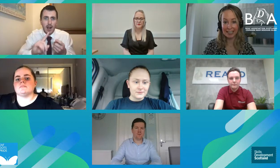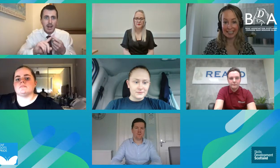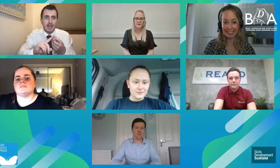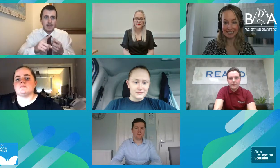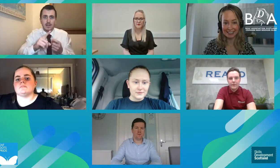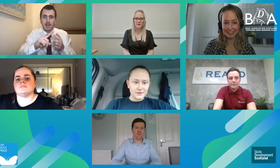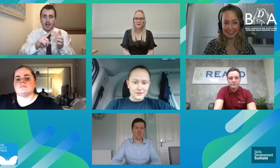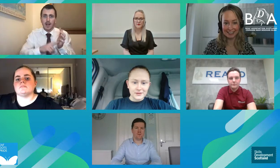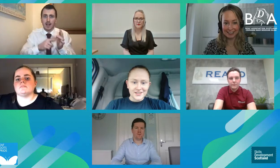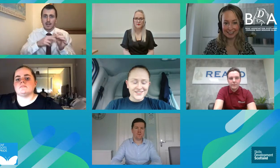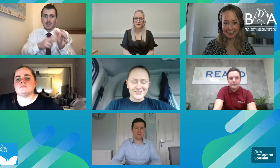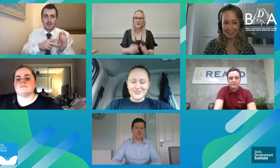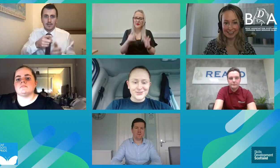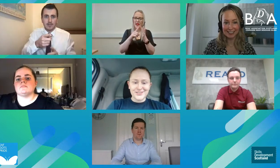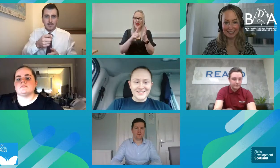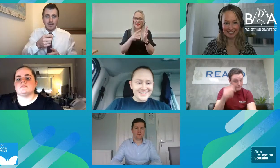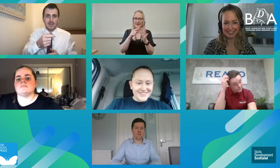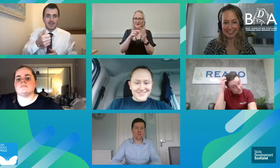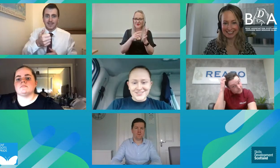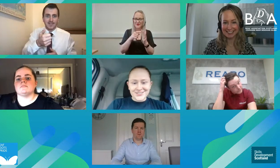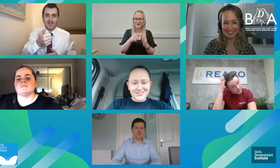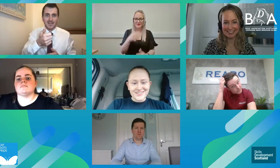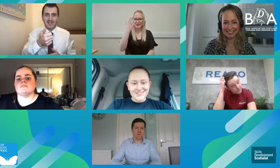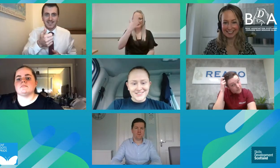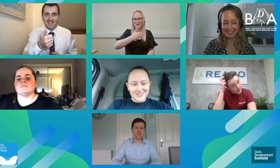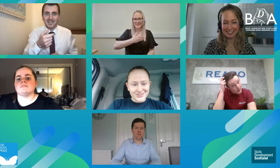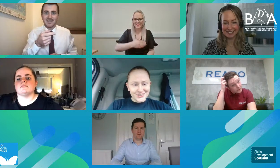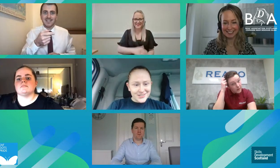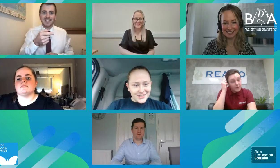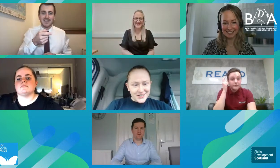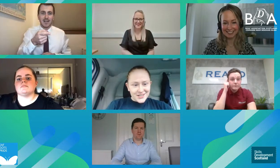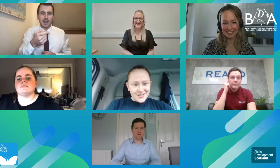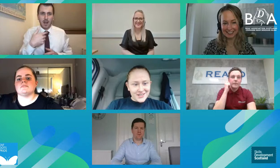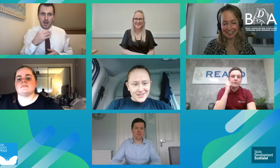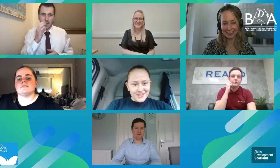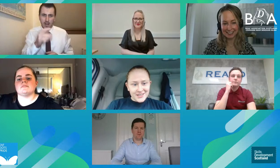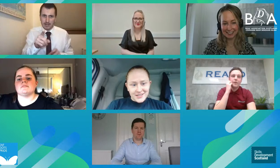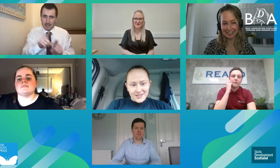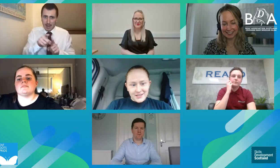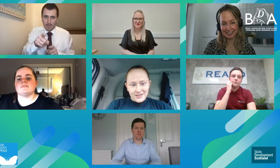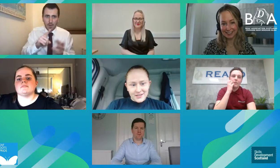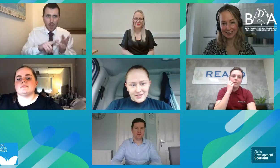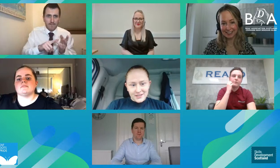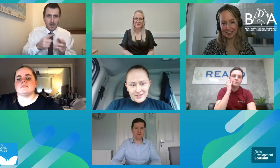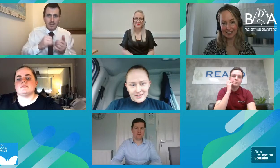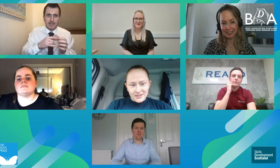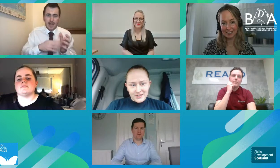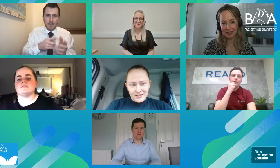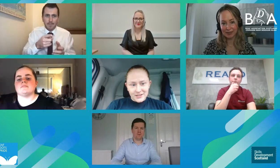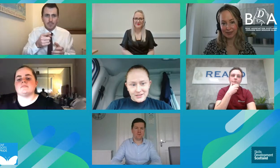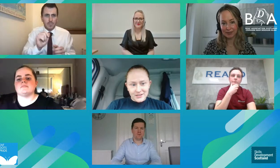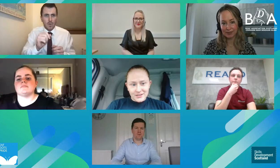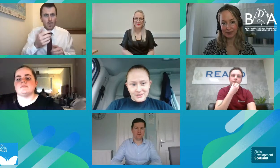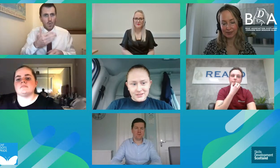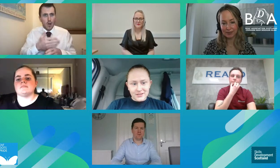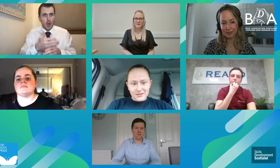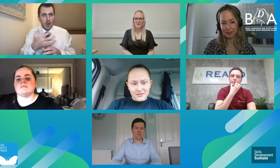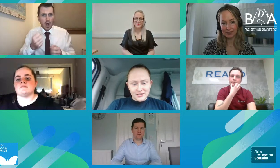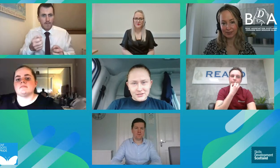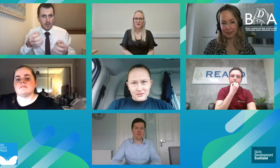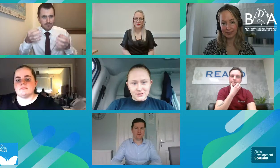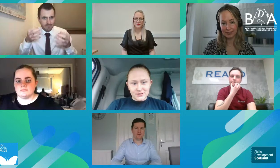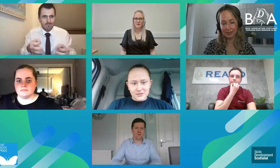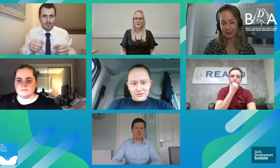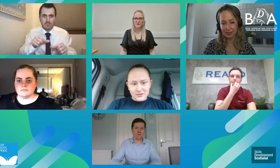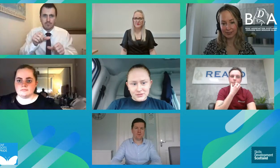For Elaine. For Elaine? Yeah, sorry, Elaine. Yep. Would that be the same for you, Elaine, then, could I ask? So Sam and